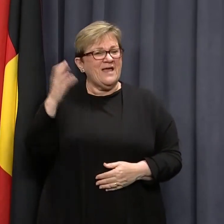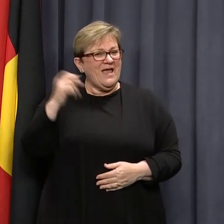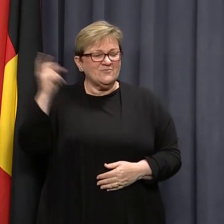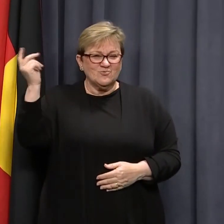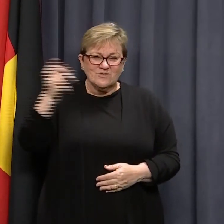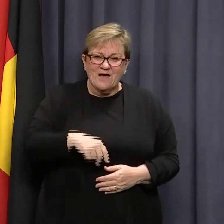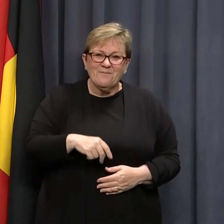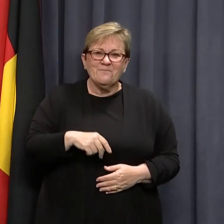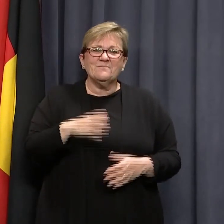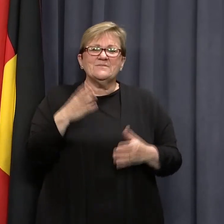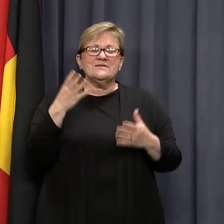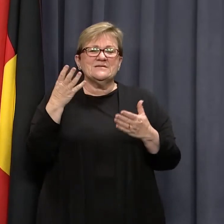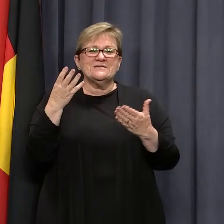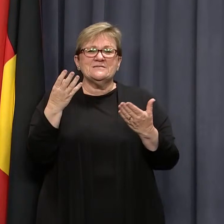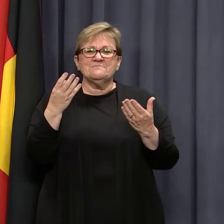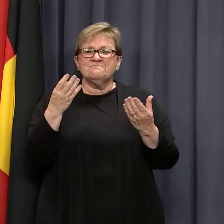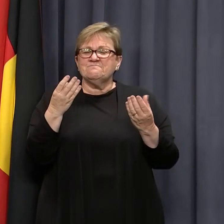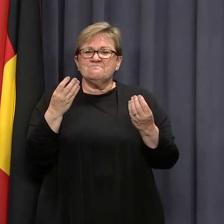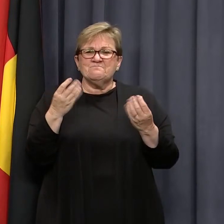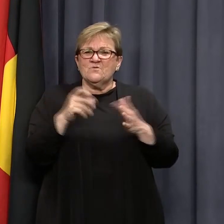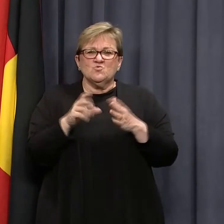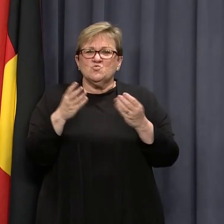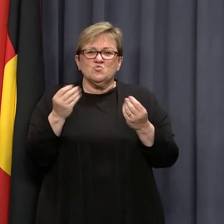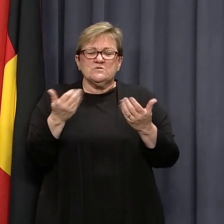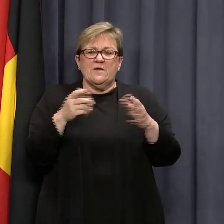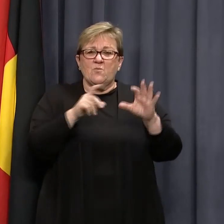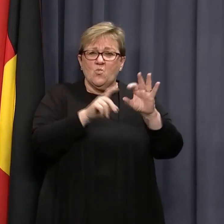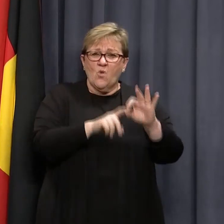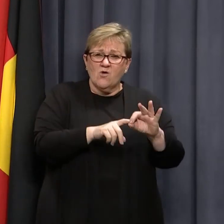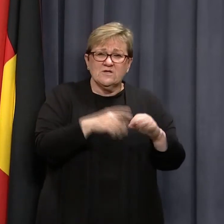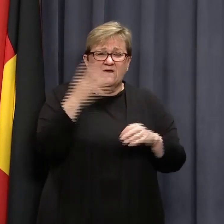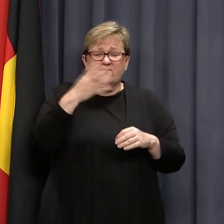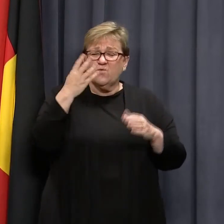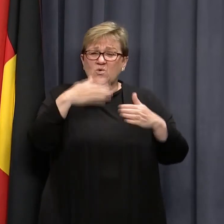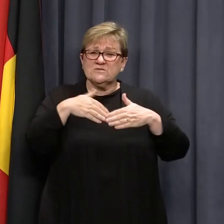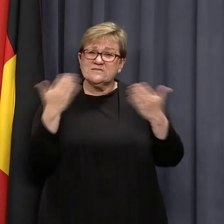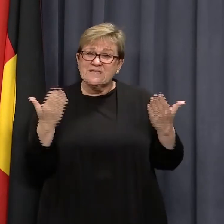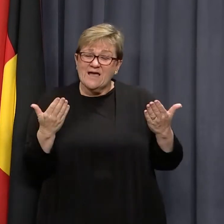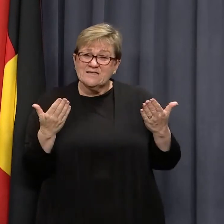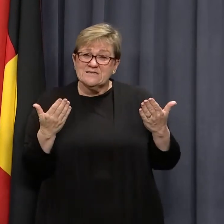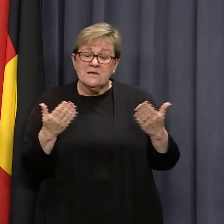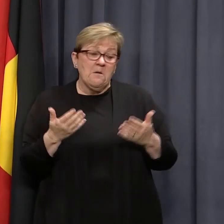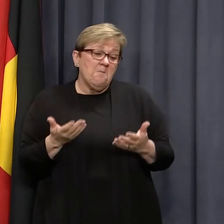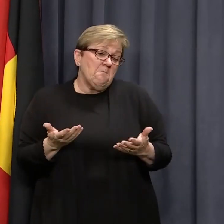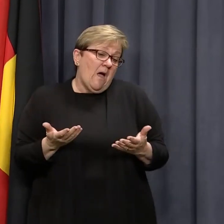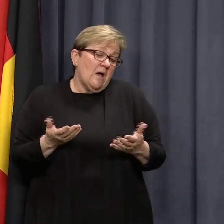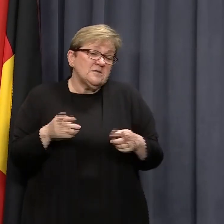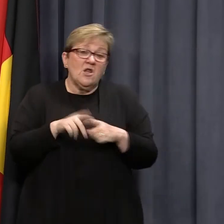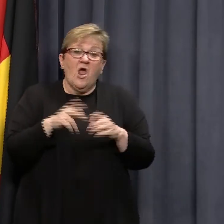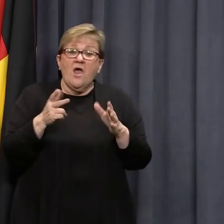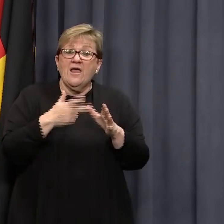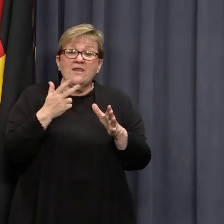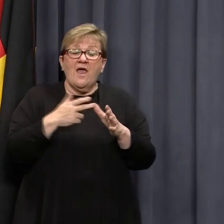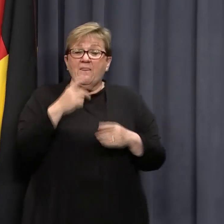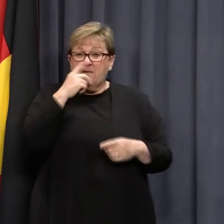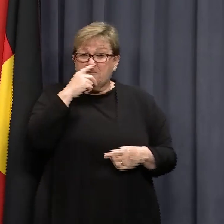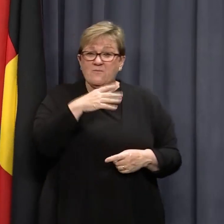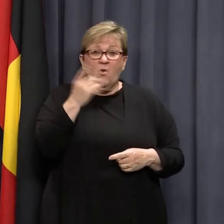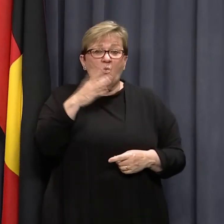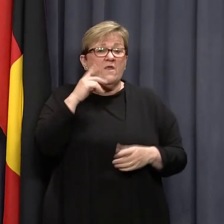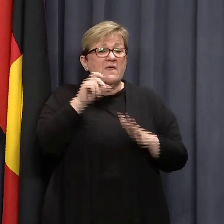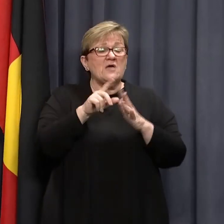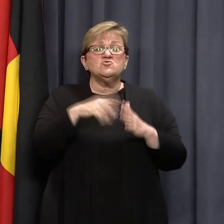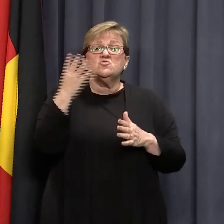come in, they would have to do some form of, they'd have to do quarantine for 14 days. But like any other individual, once they've